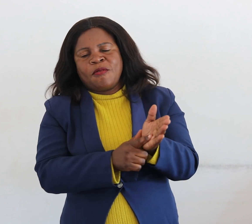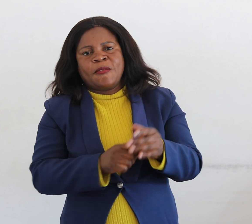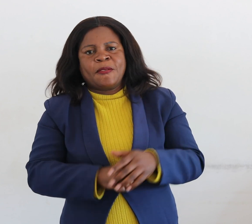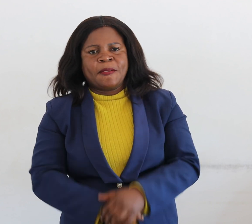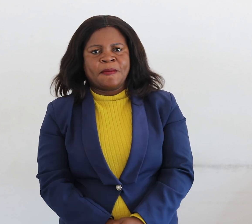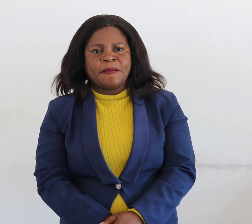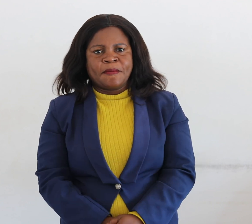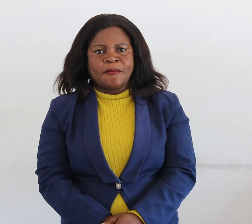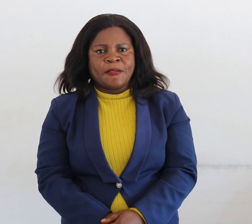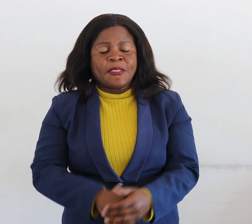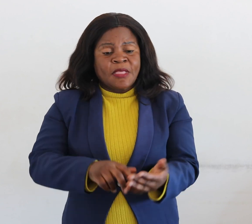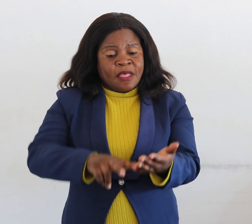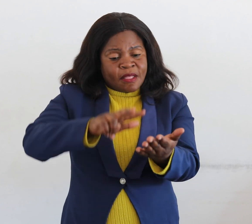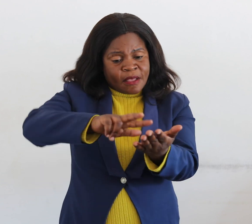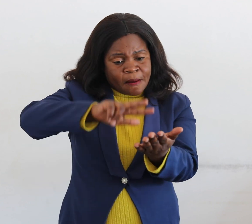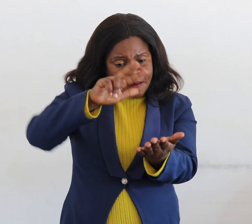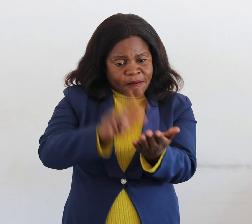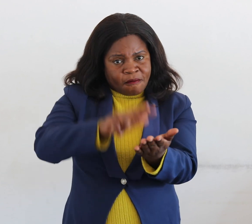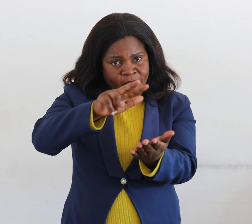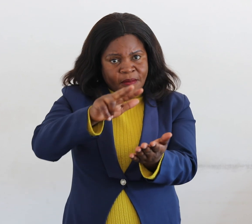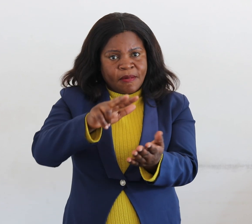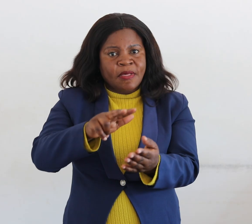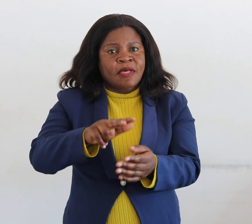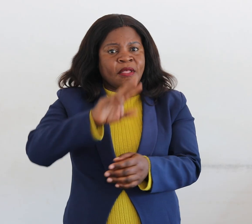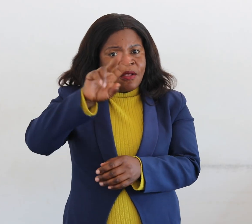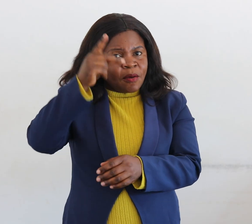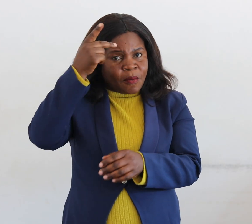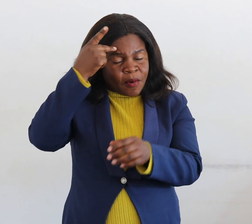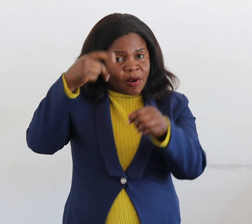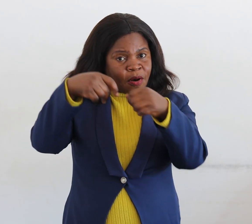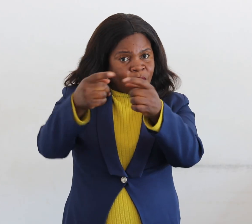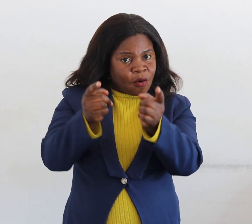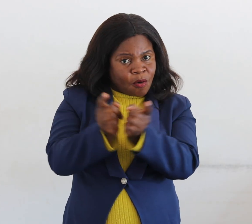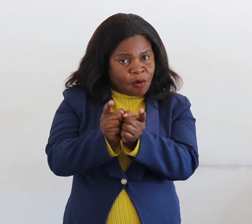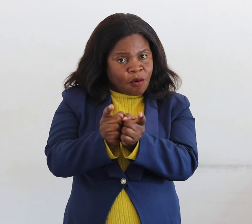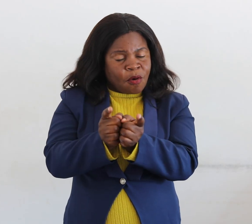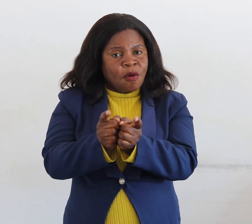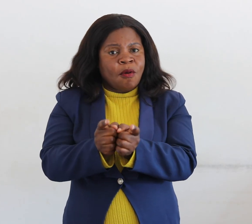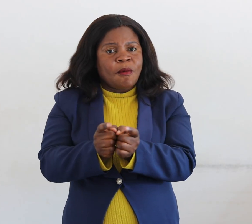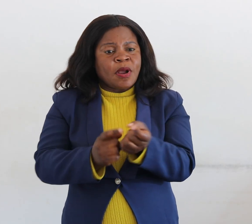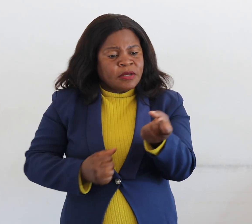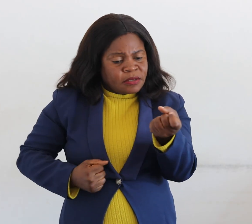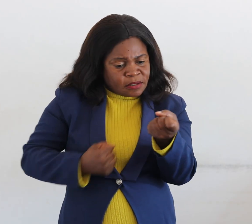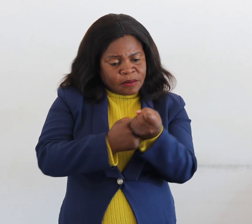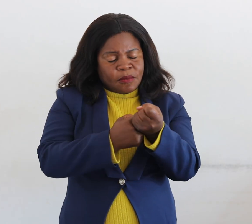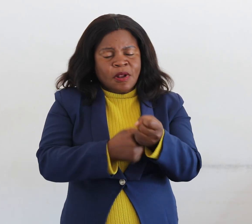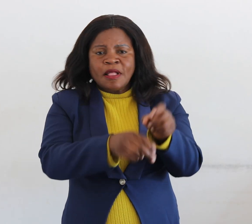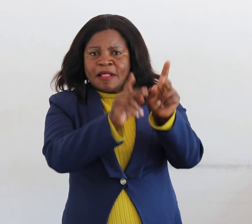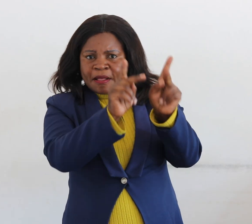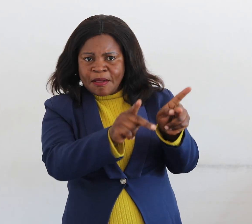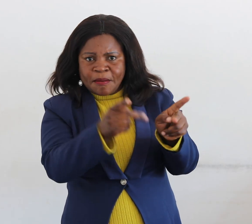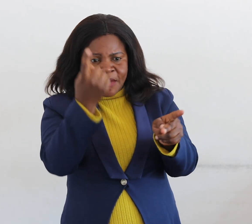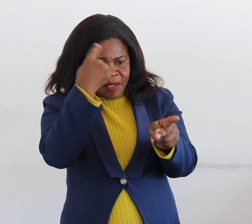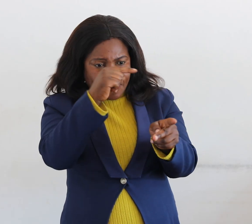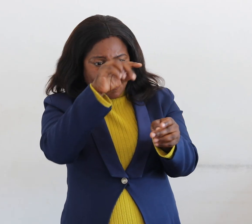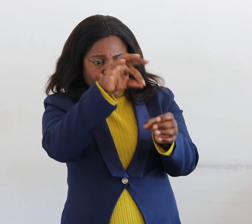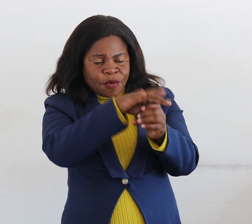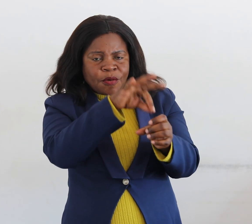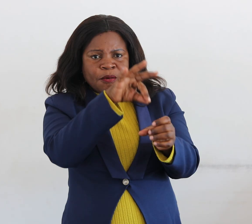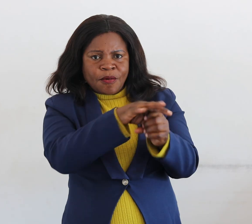confirming that the political party is sponsoring or supporting a candidate for election as